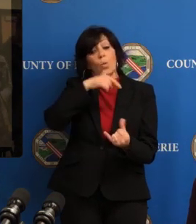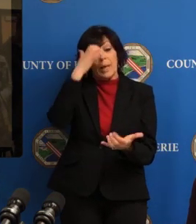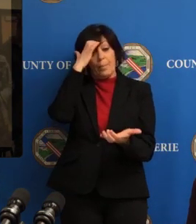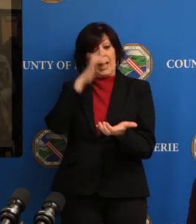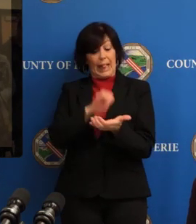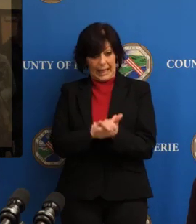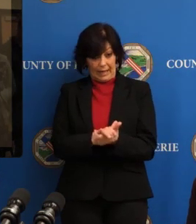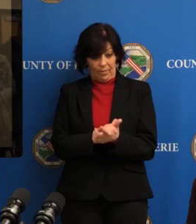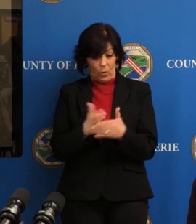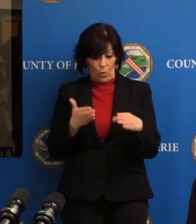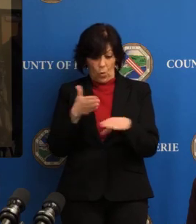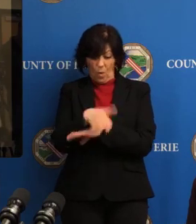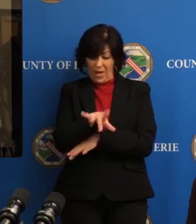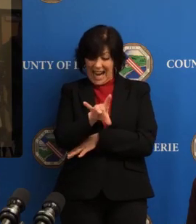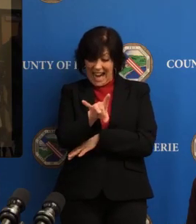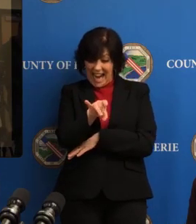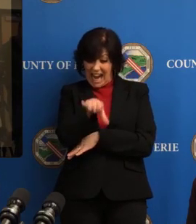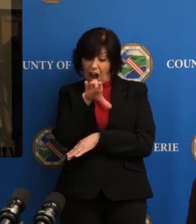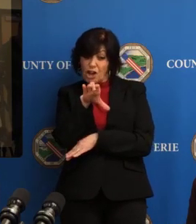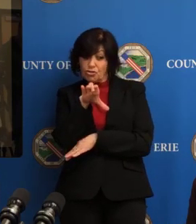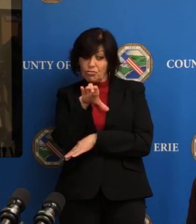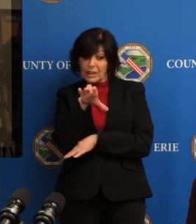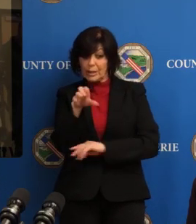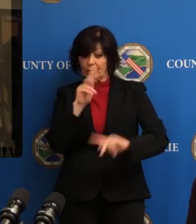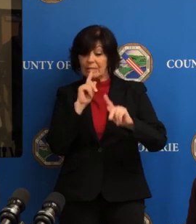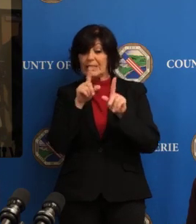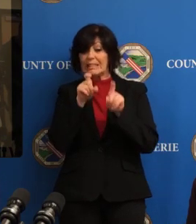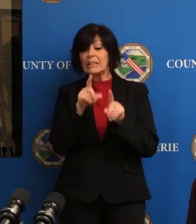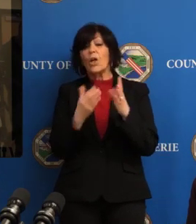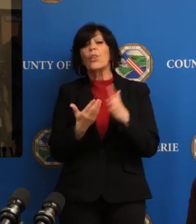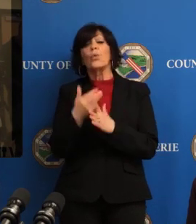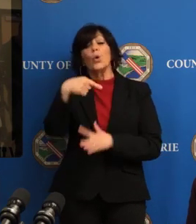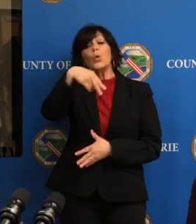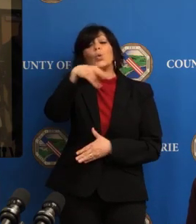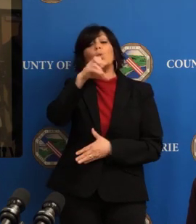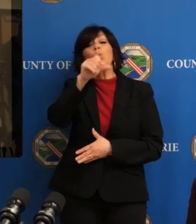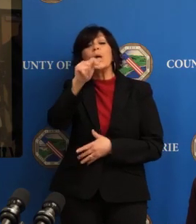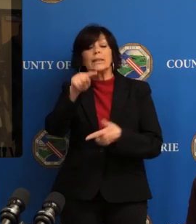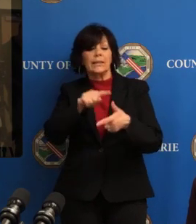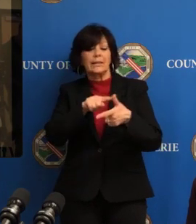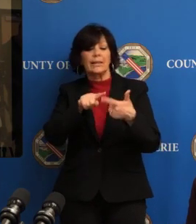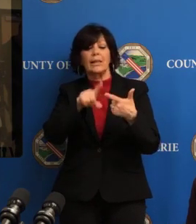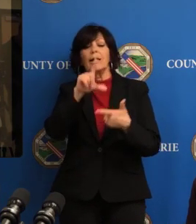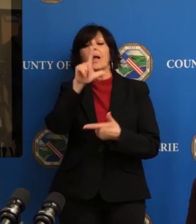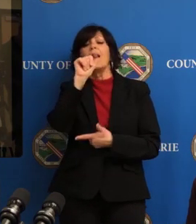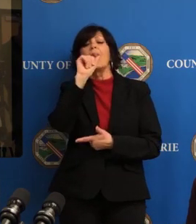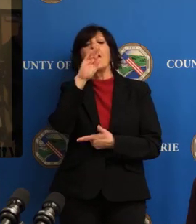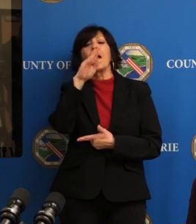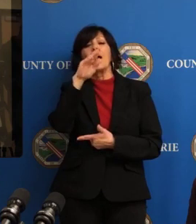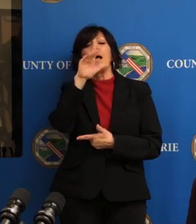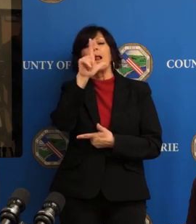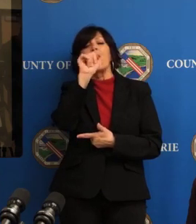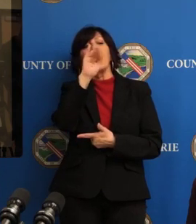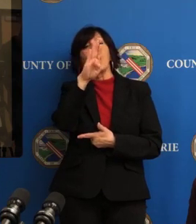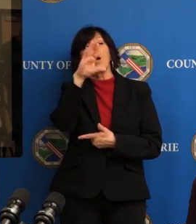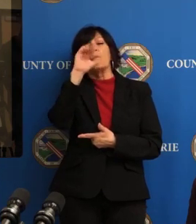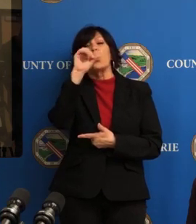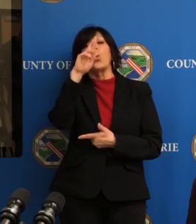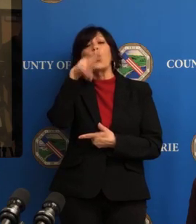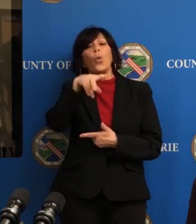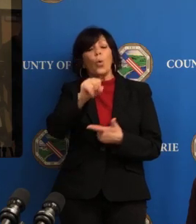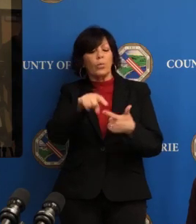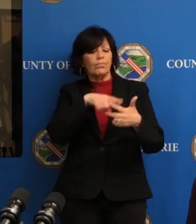actually over 800 county residents have been tested through Quest, LabCorp, a couple other agencies that are testing right